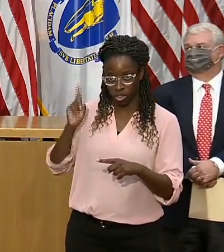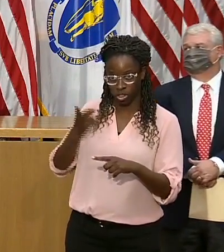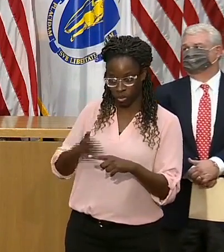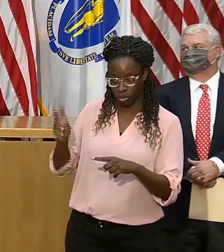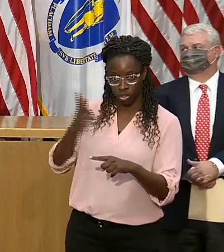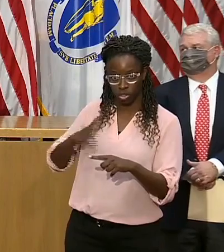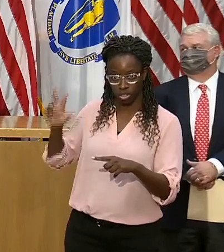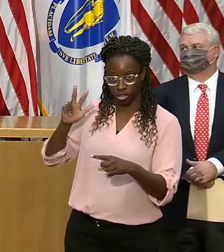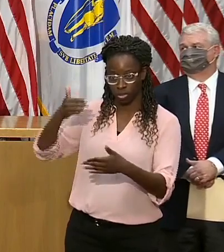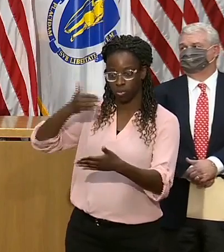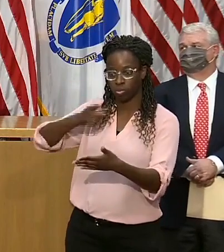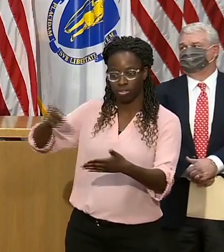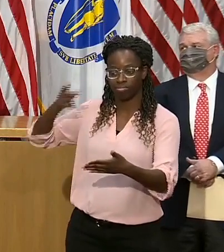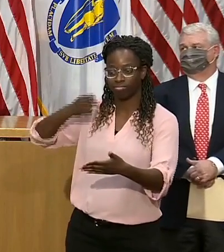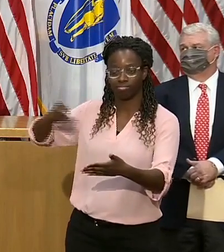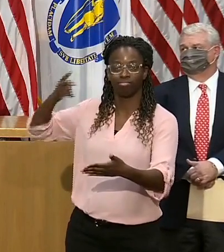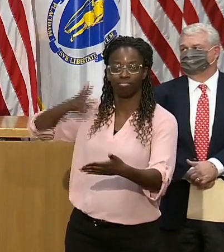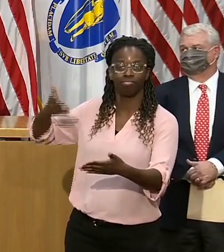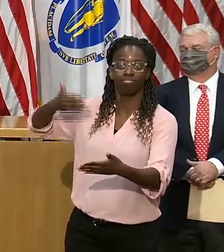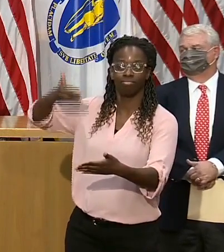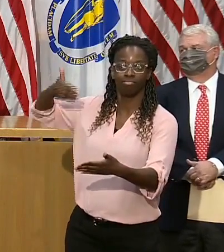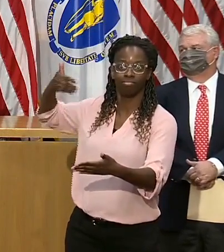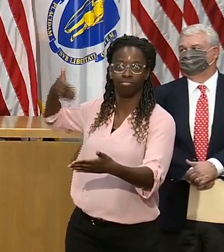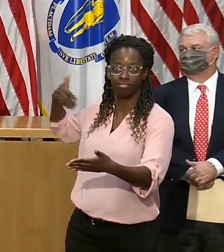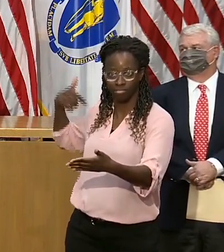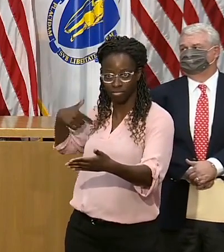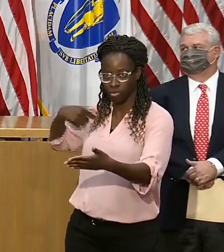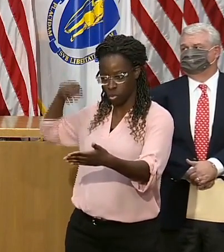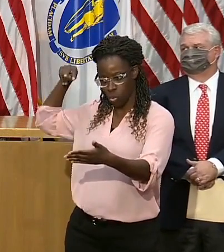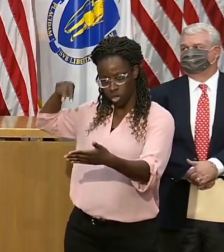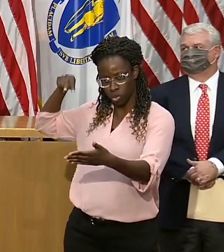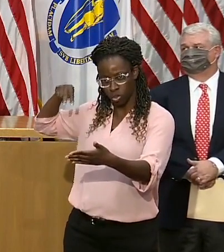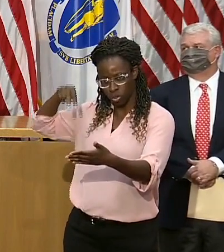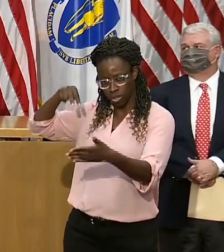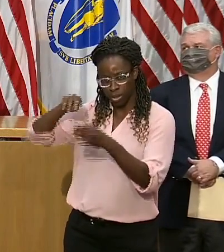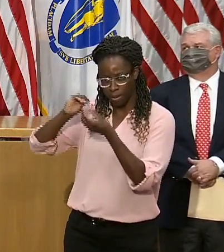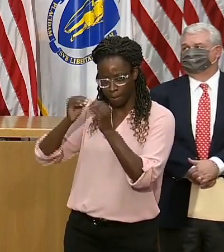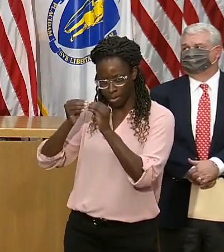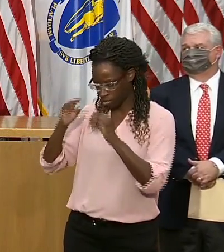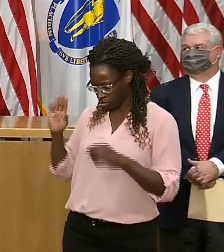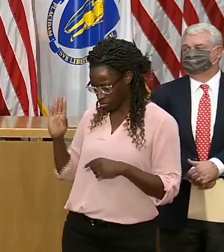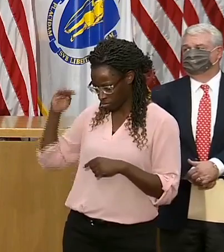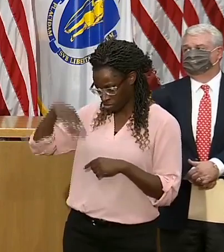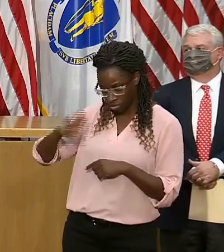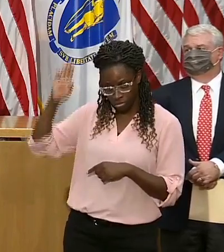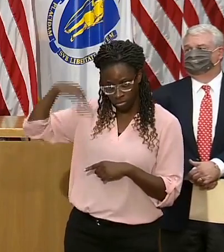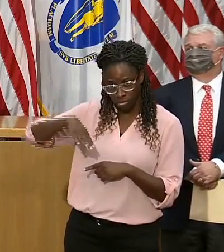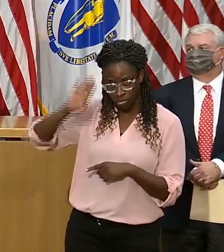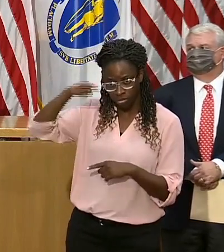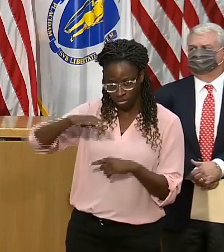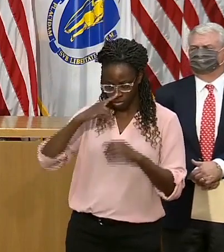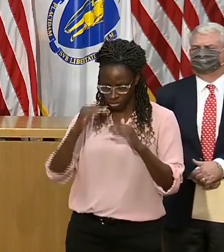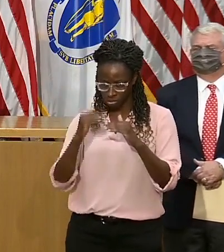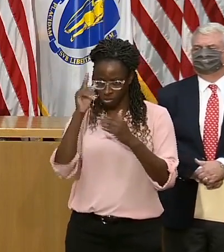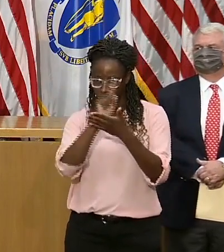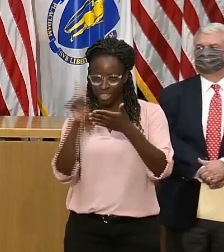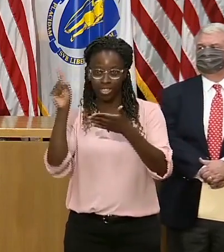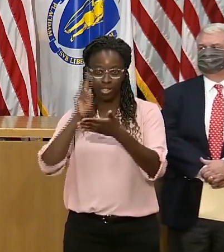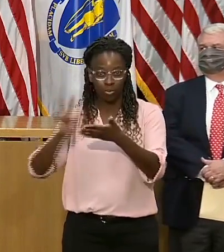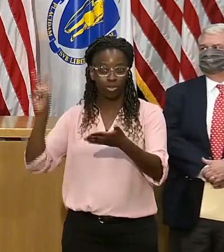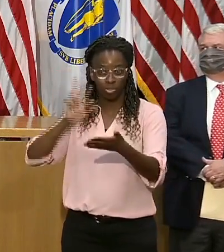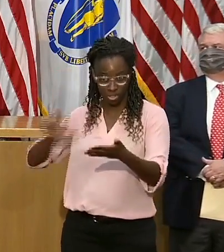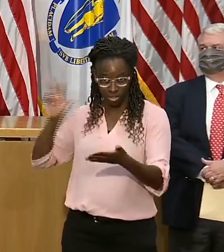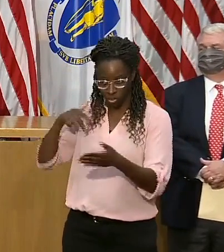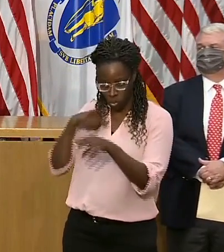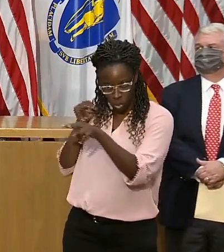you have a nursing home or a federal facility or a congregate care site or something like that, or you're a